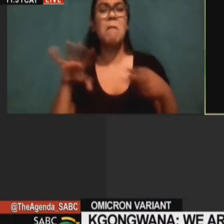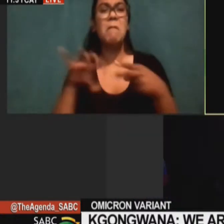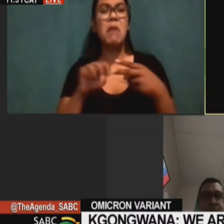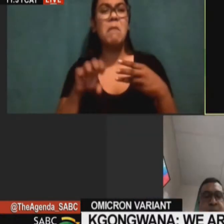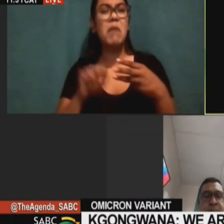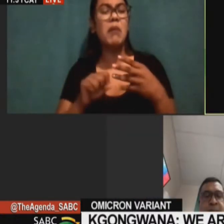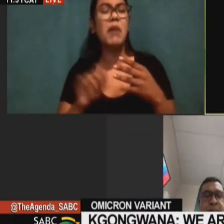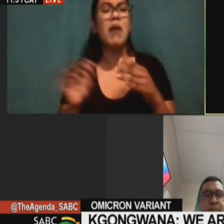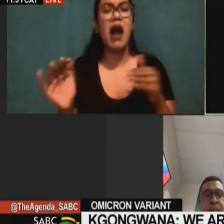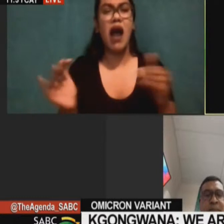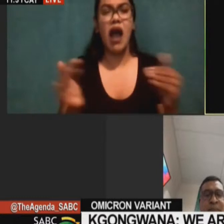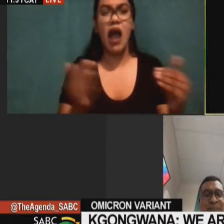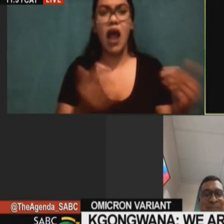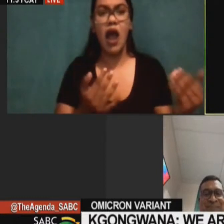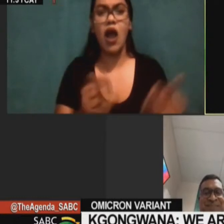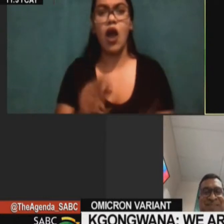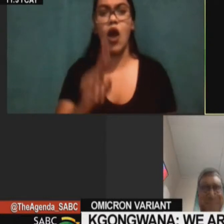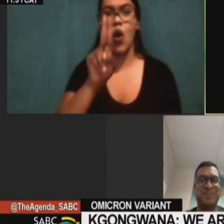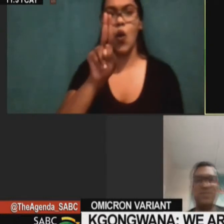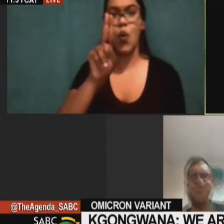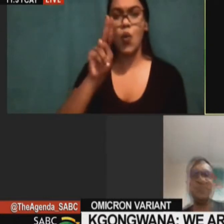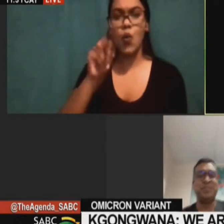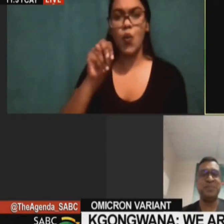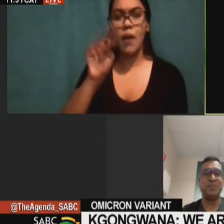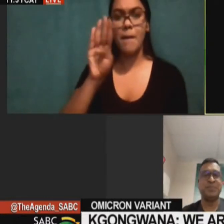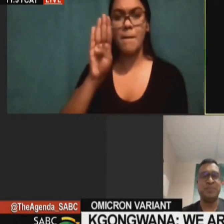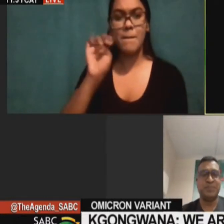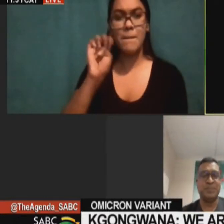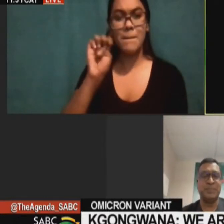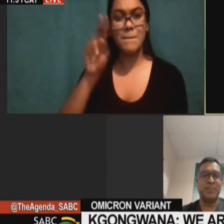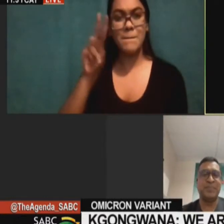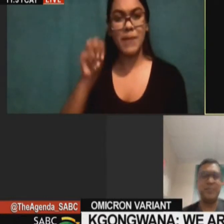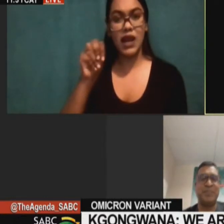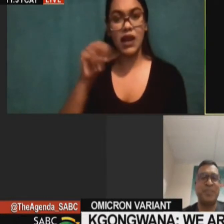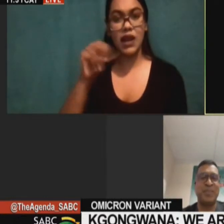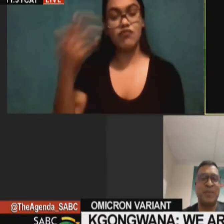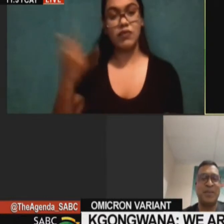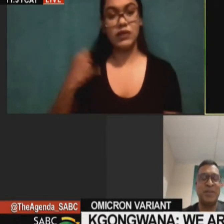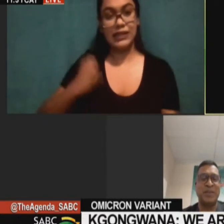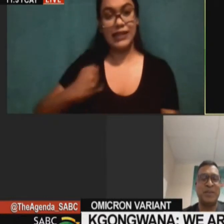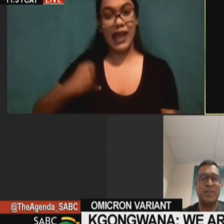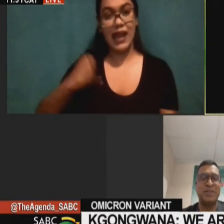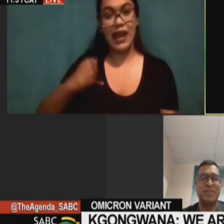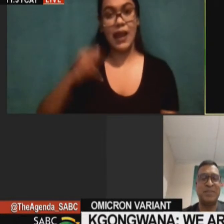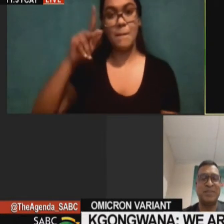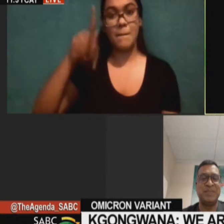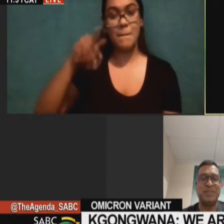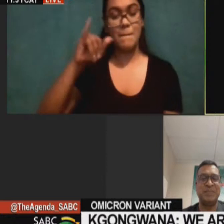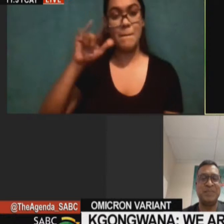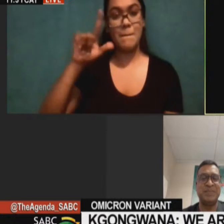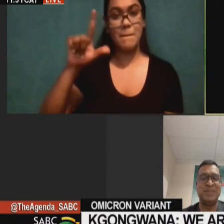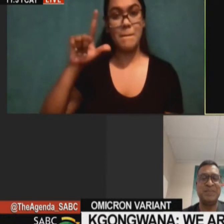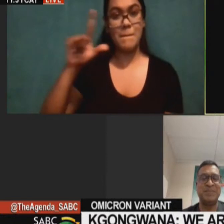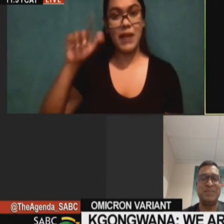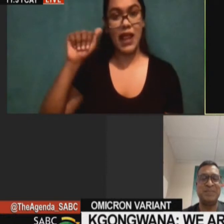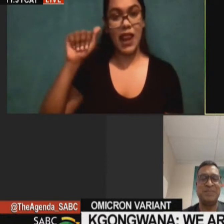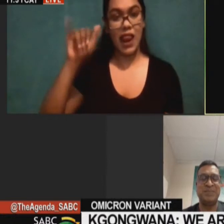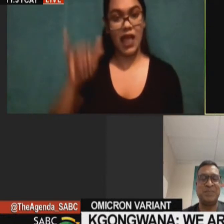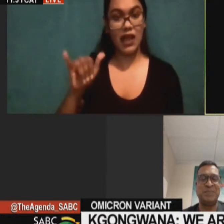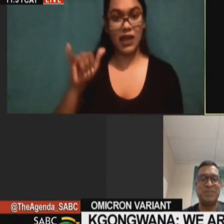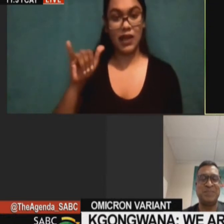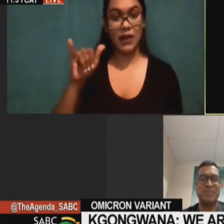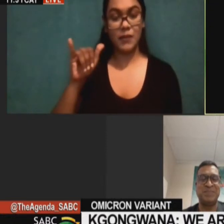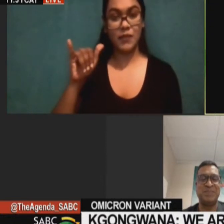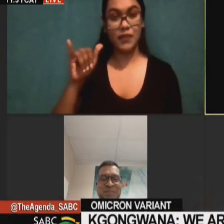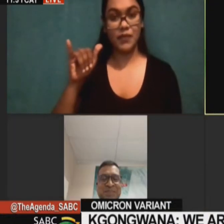Pillay. Somebody was asking me through the WhatsApp. I'm referring to Dr. Anban. So here is Unben, but you